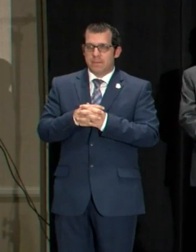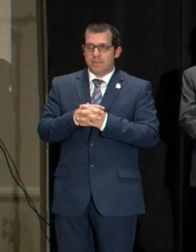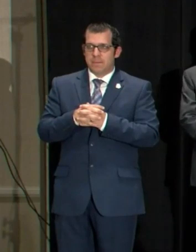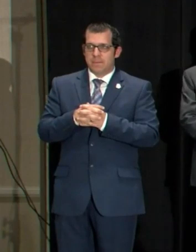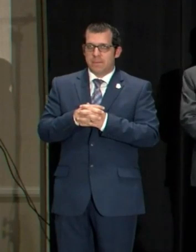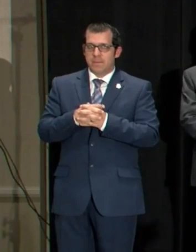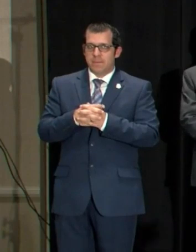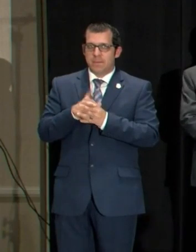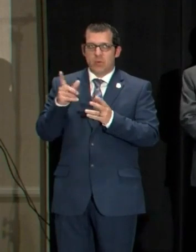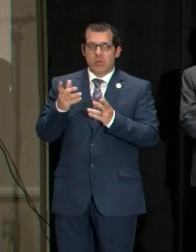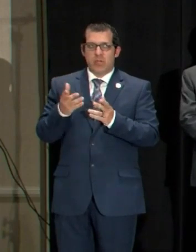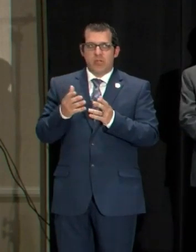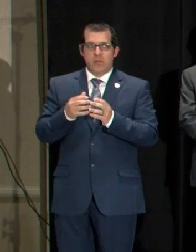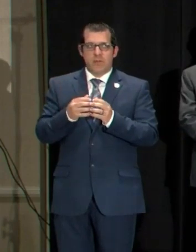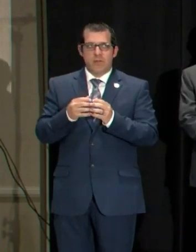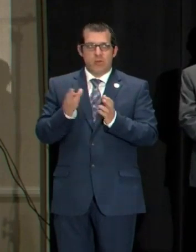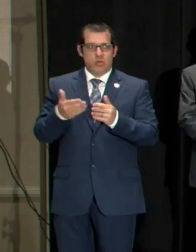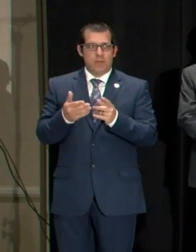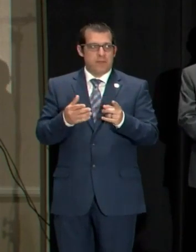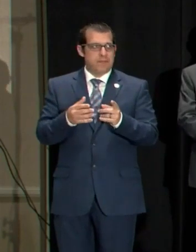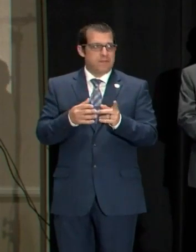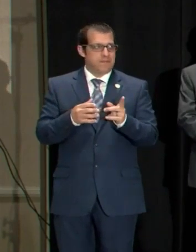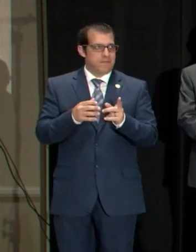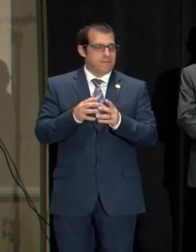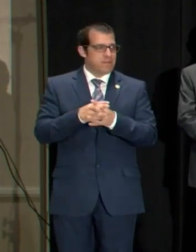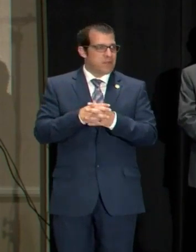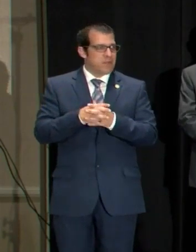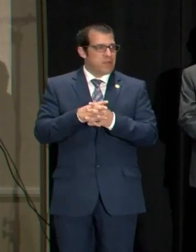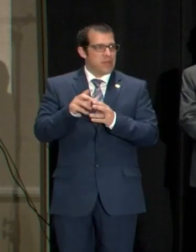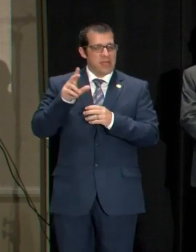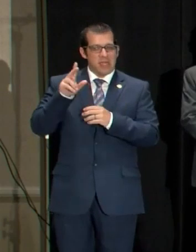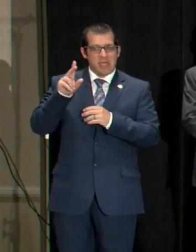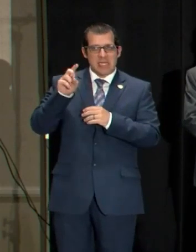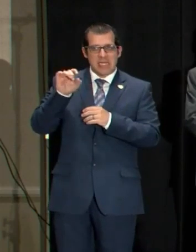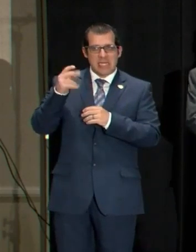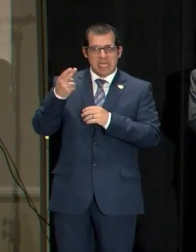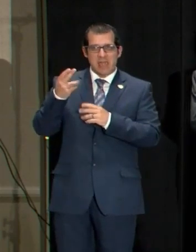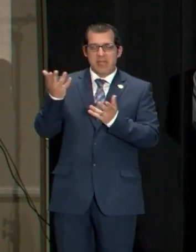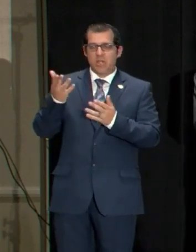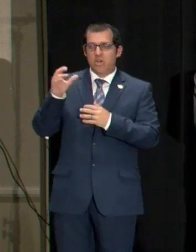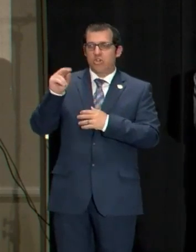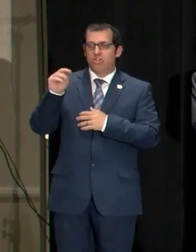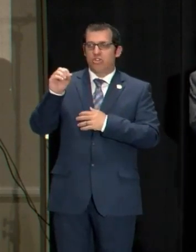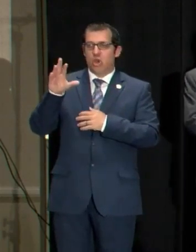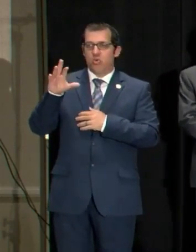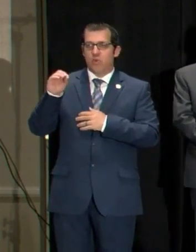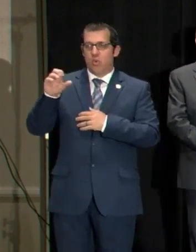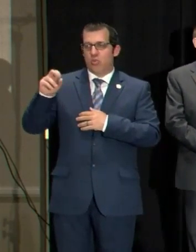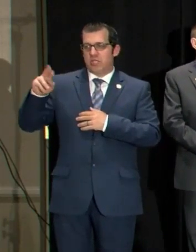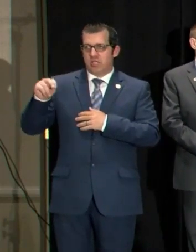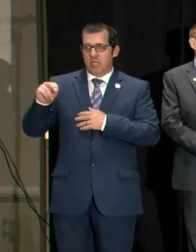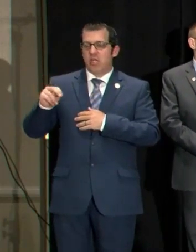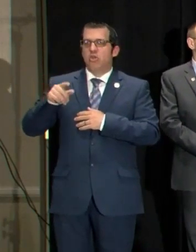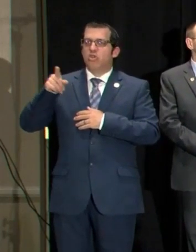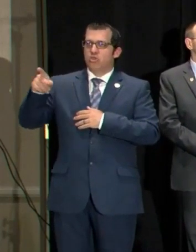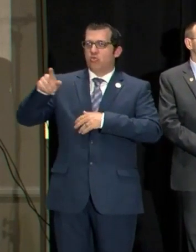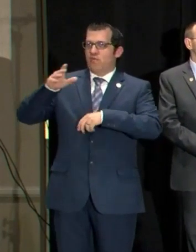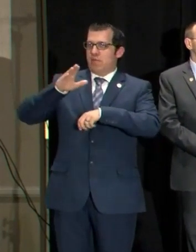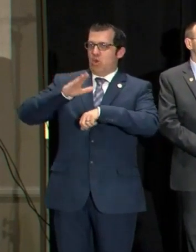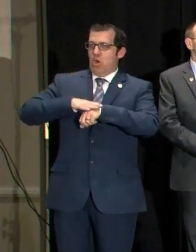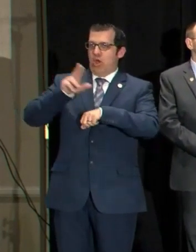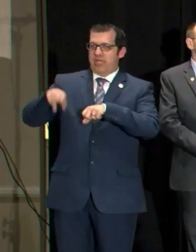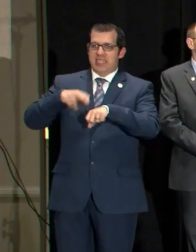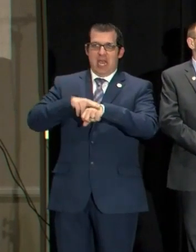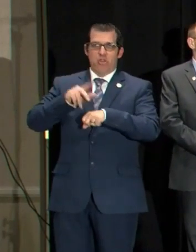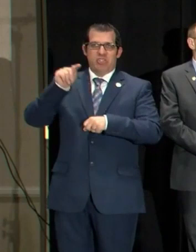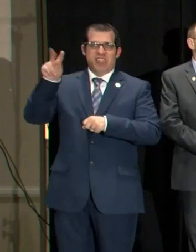All right, we have one here in the room right here. Yes, sir. Governor Keith Inman, you have been on national television a